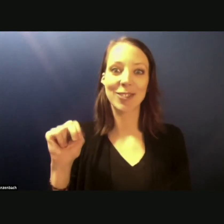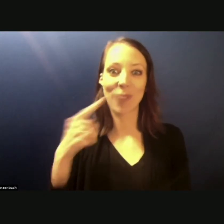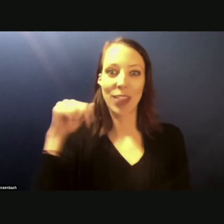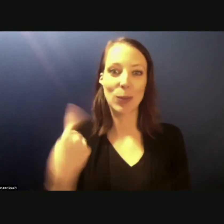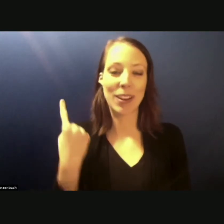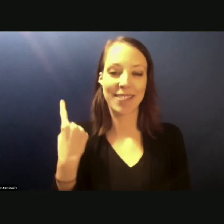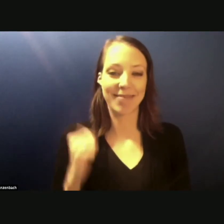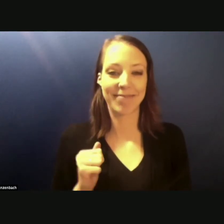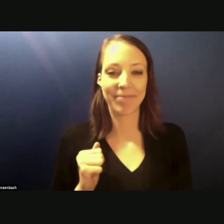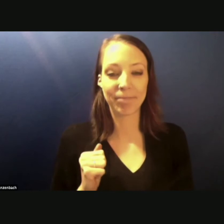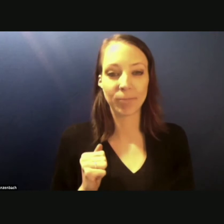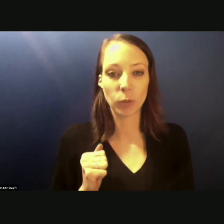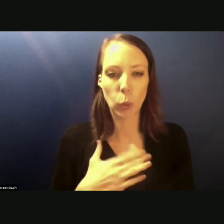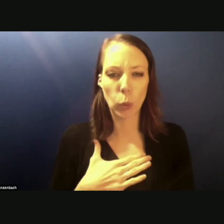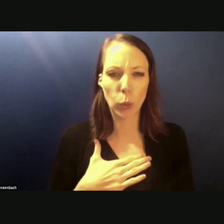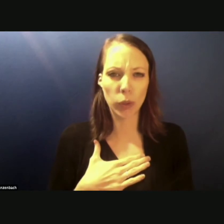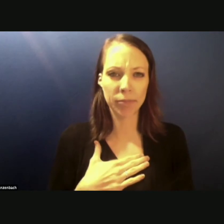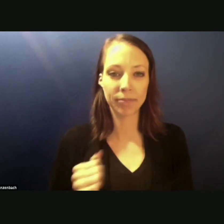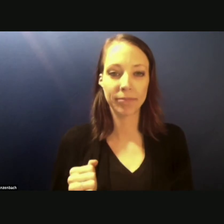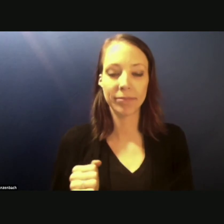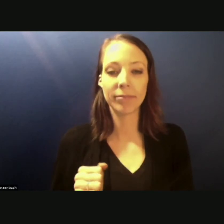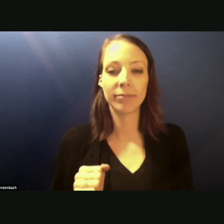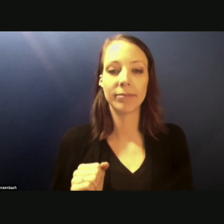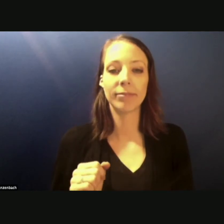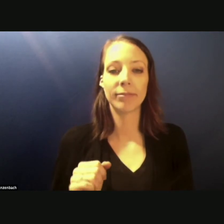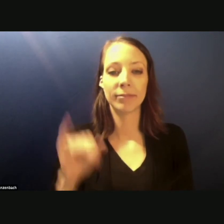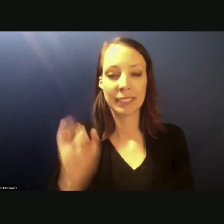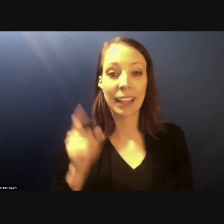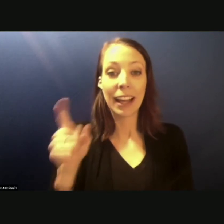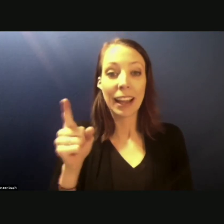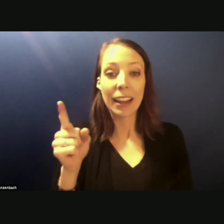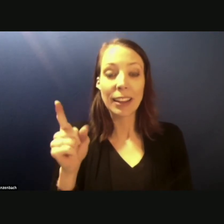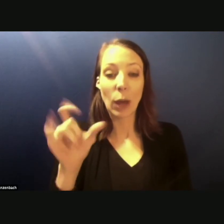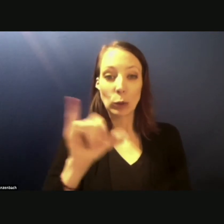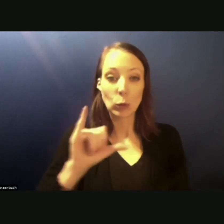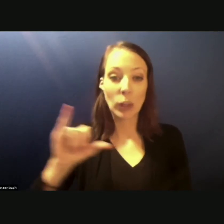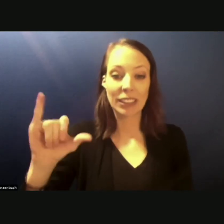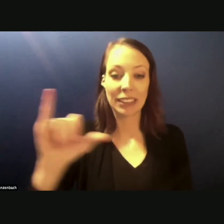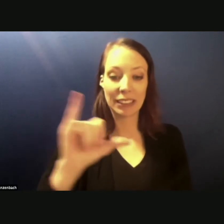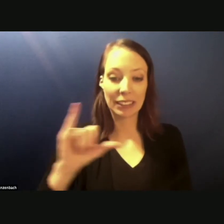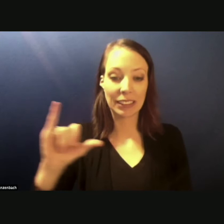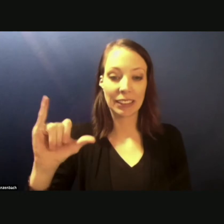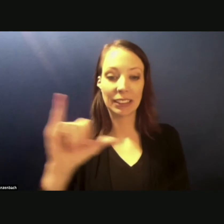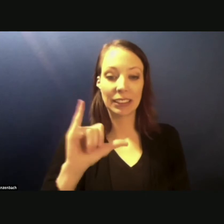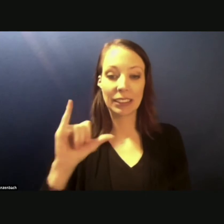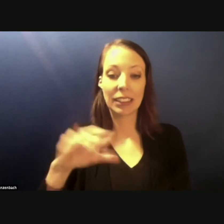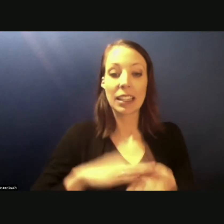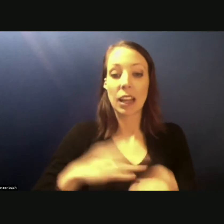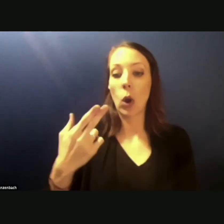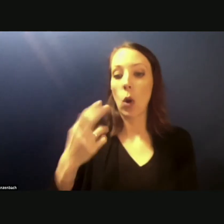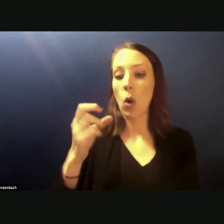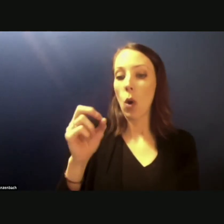Okay. Um, this is the harvest dressing, harvest stuffing, and this is on my website